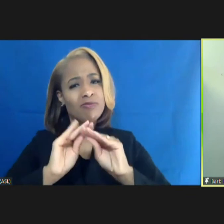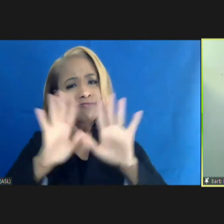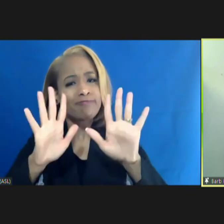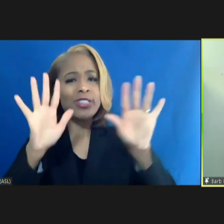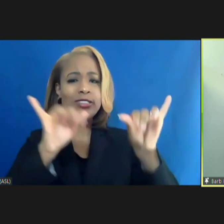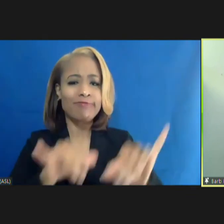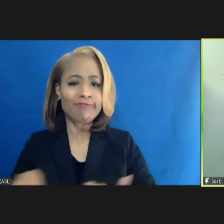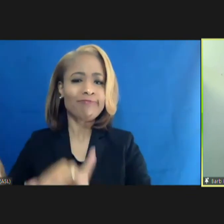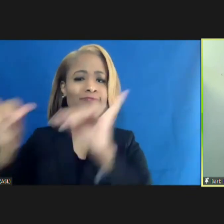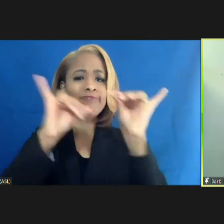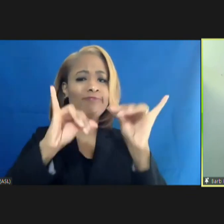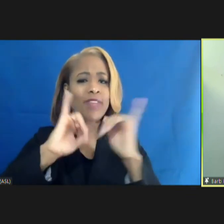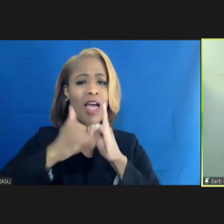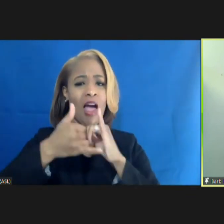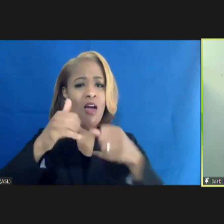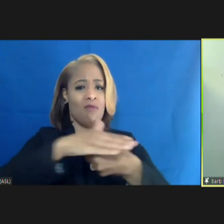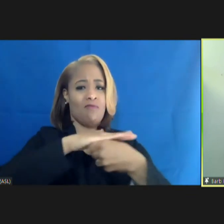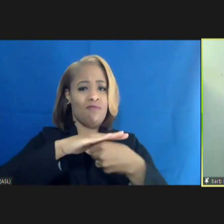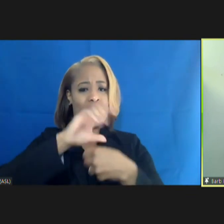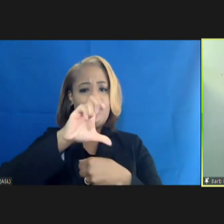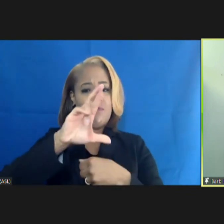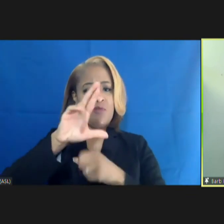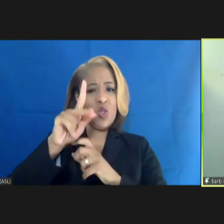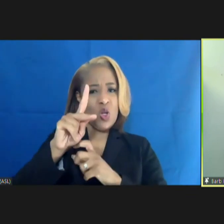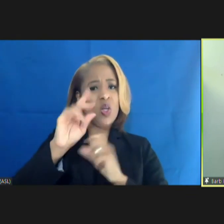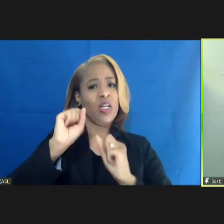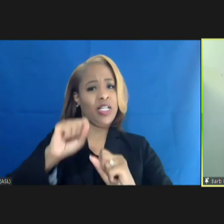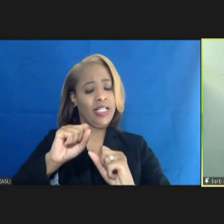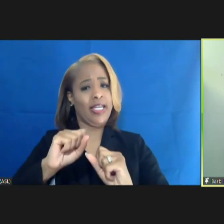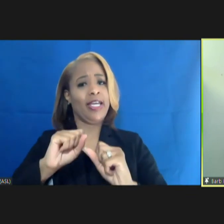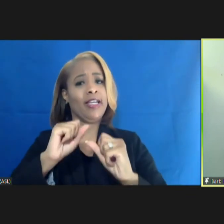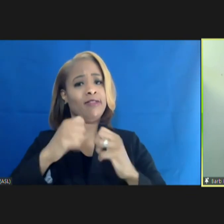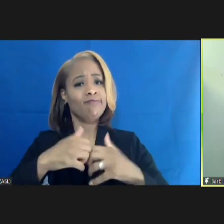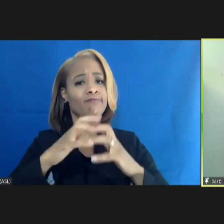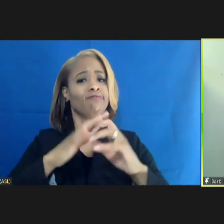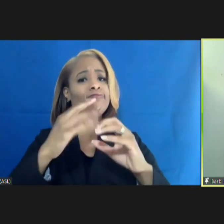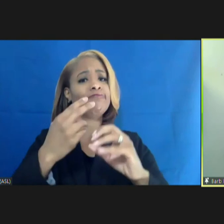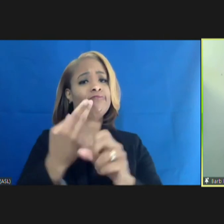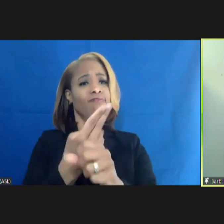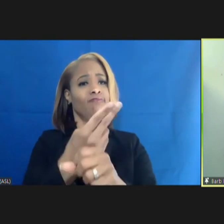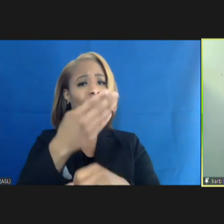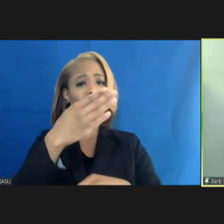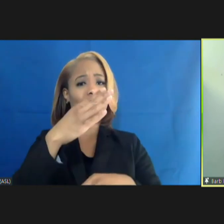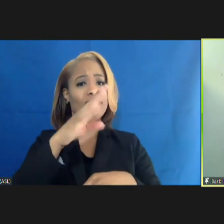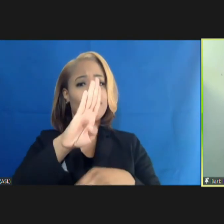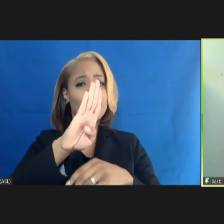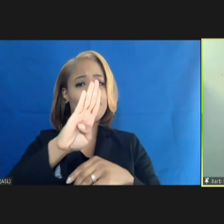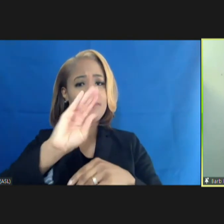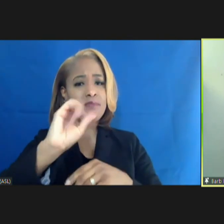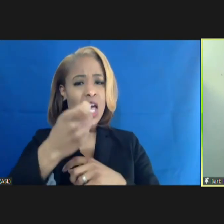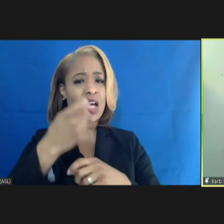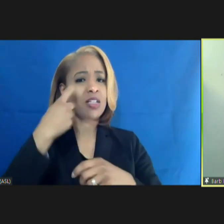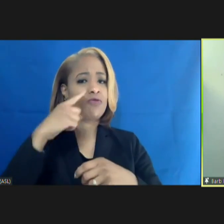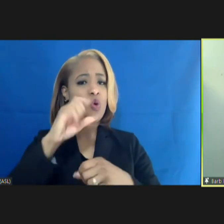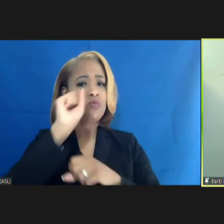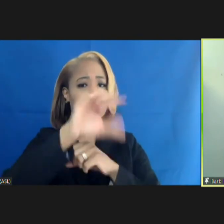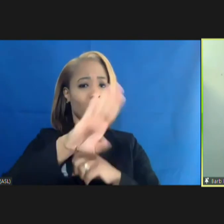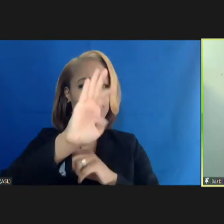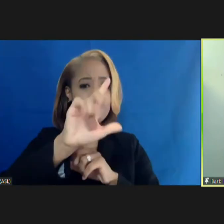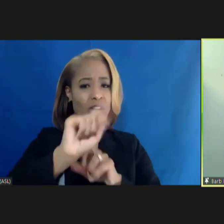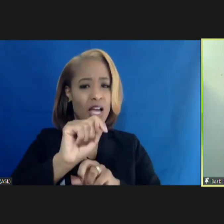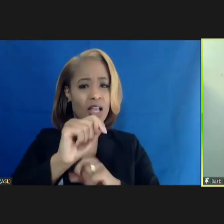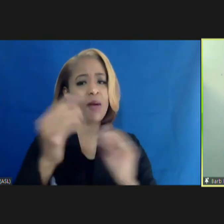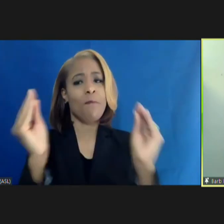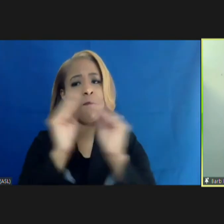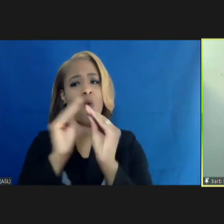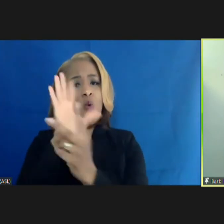around how local clerks can implement ballot drop boxes to give voters more options to return their